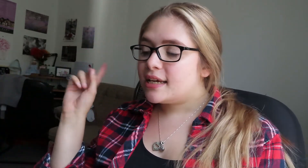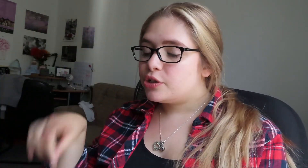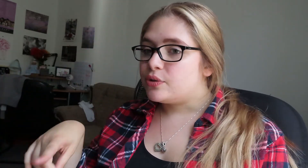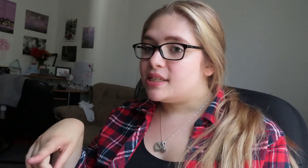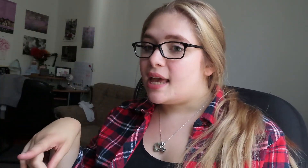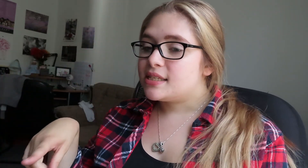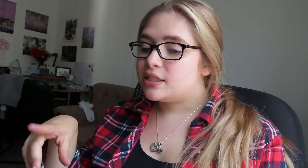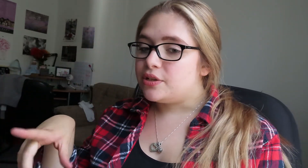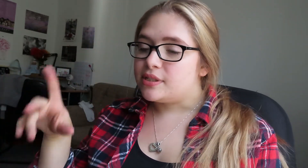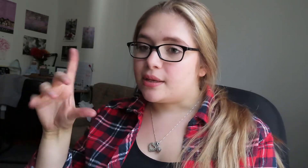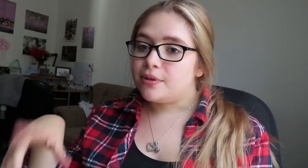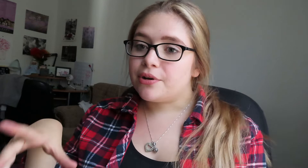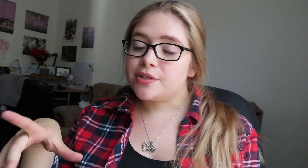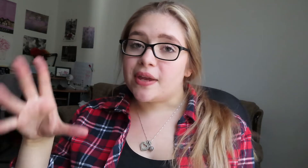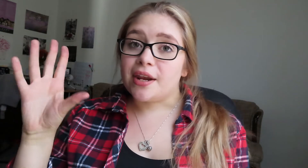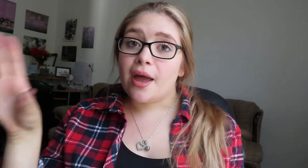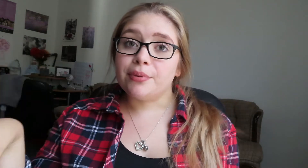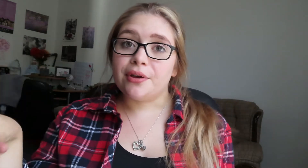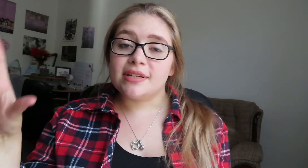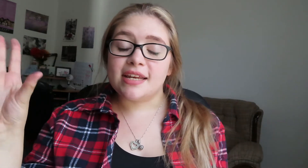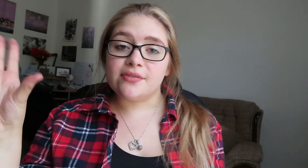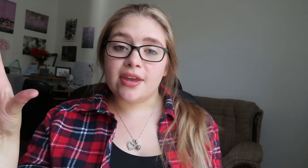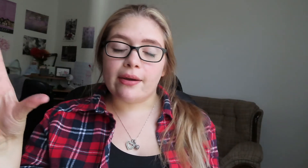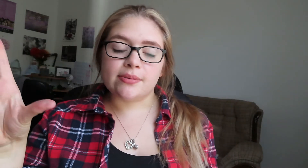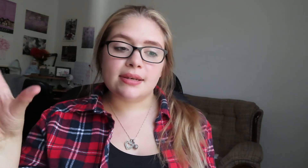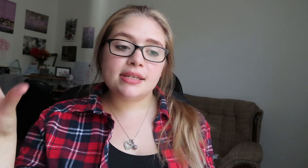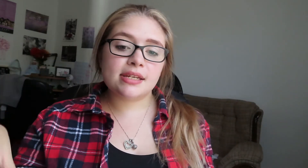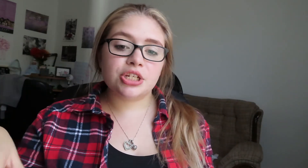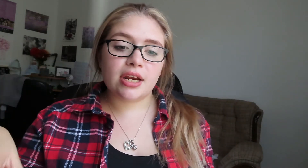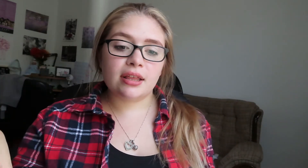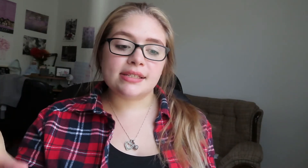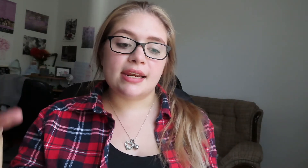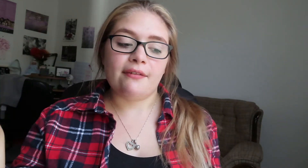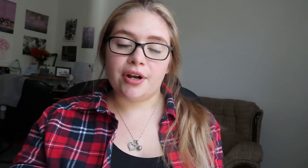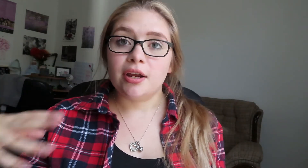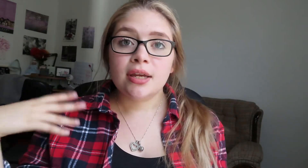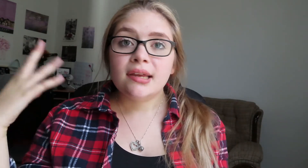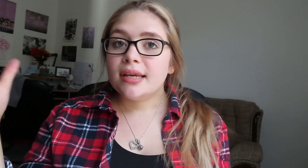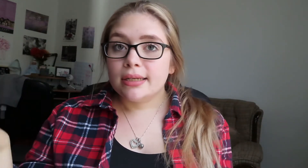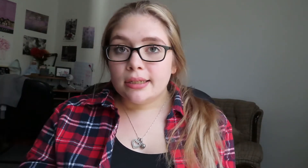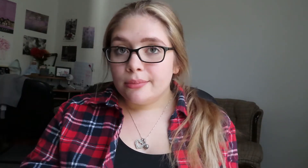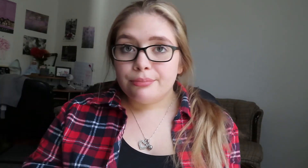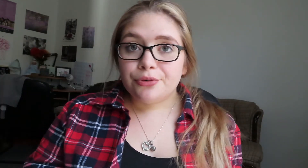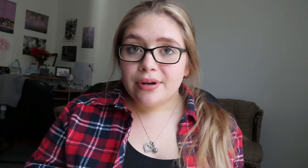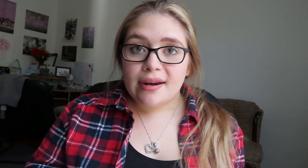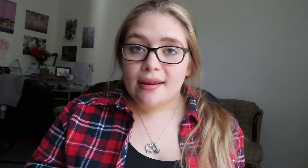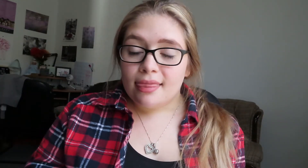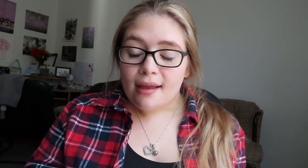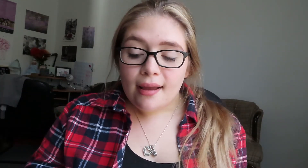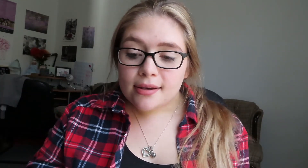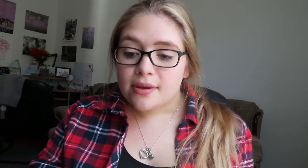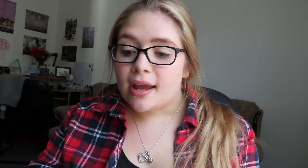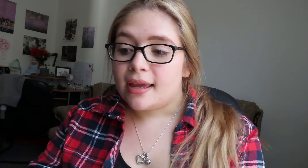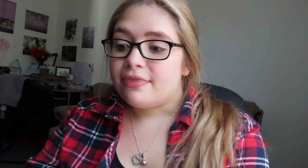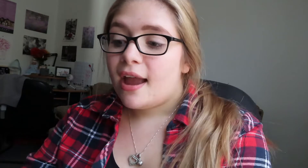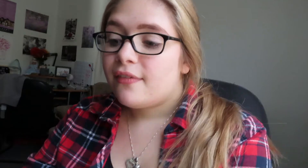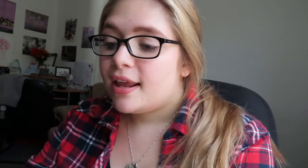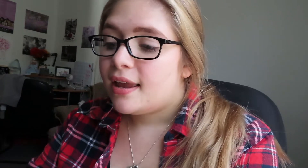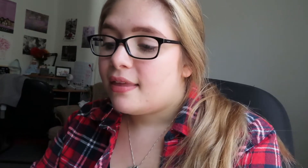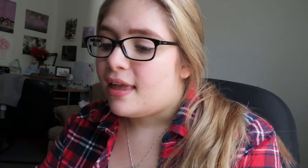andrew's desk to use the computer so i can upload today's video onto my disney channel because i never pre-did that so i gotta get that ready and